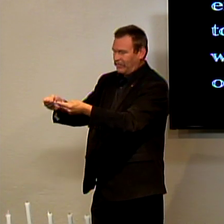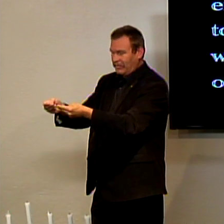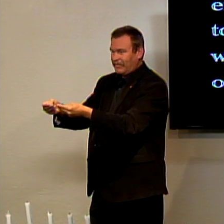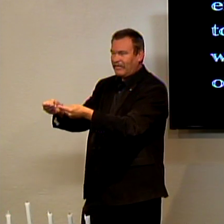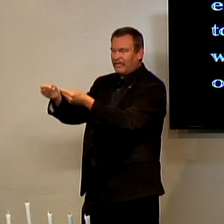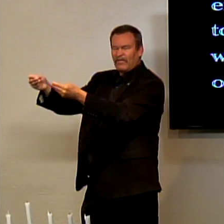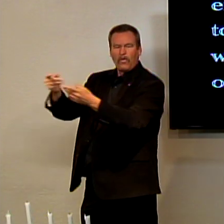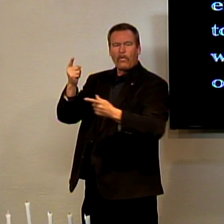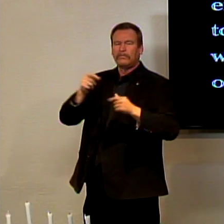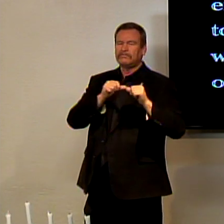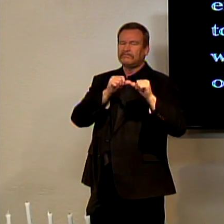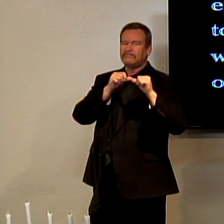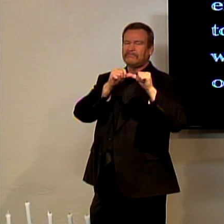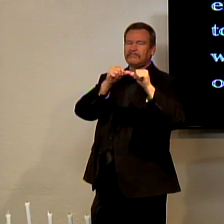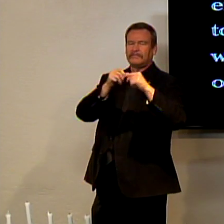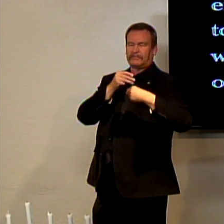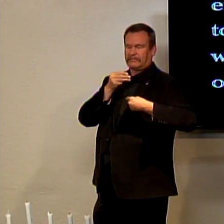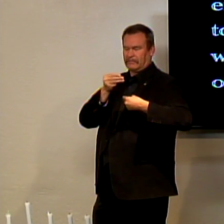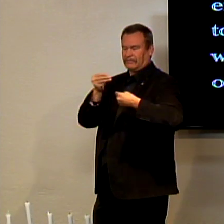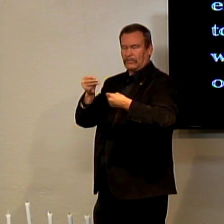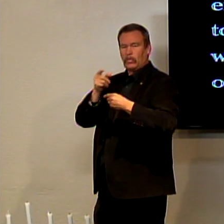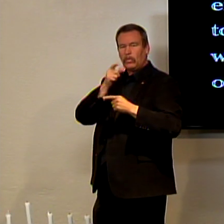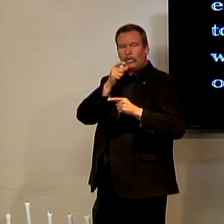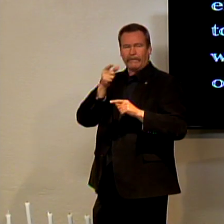now I'm getting ready to pass the baton on to Nehemiah.